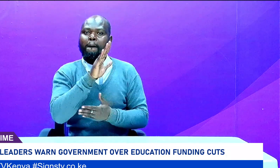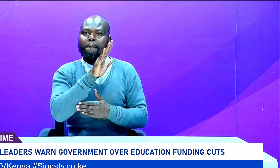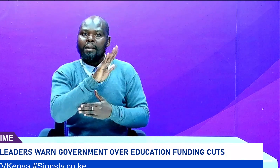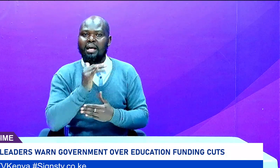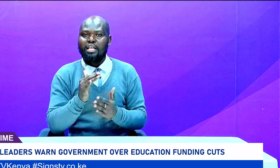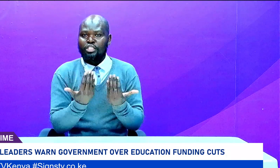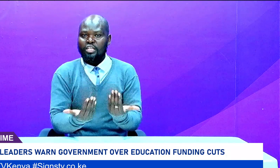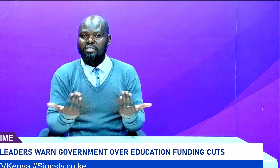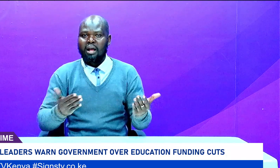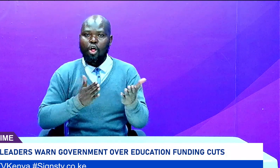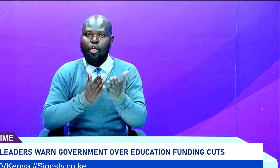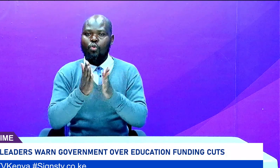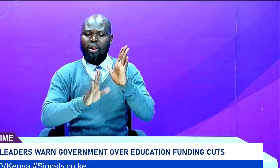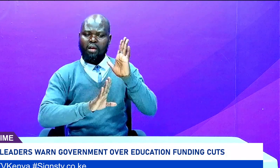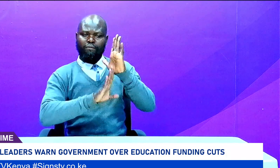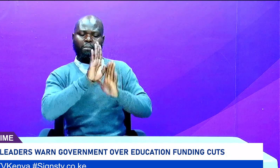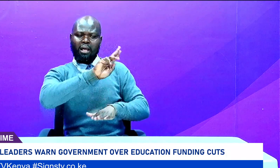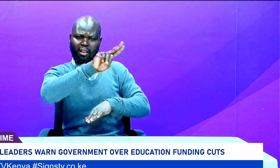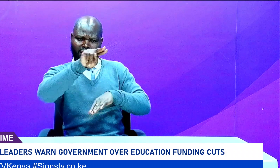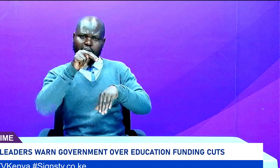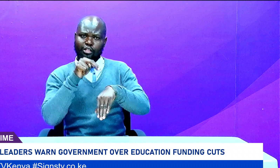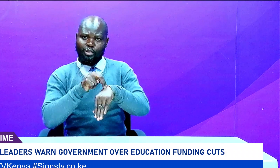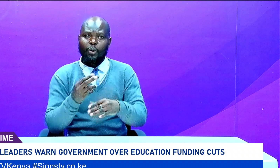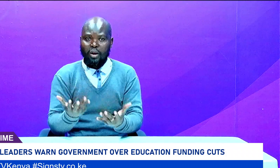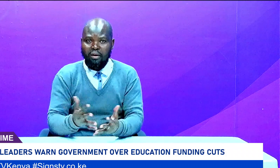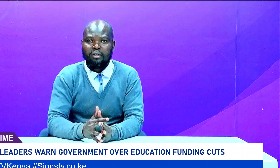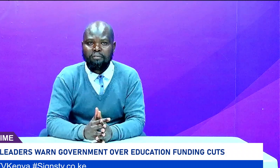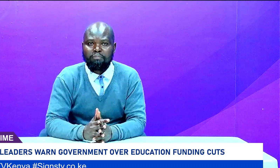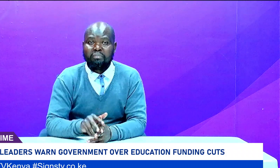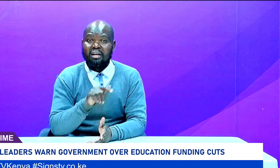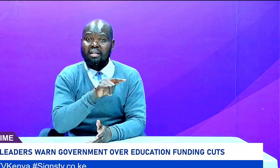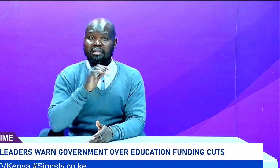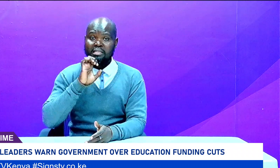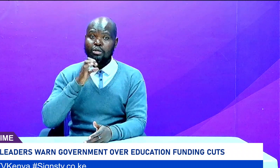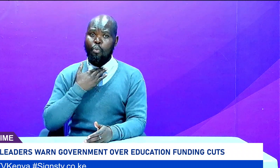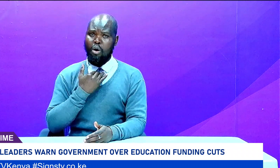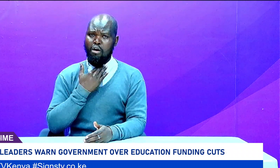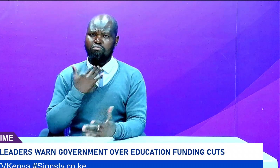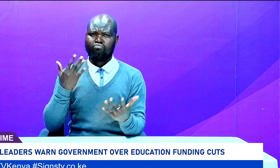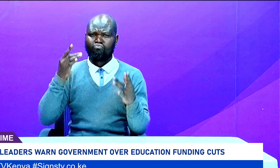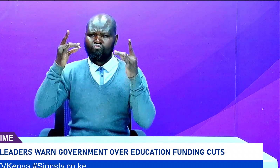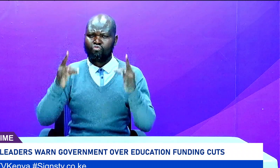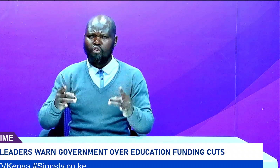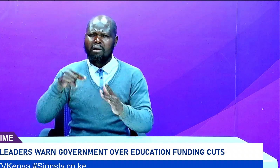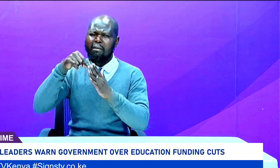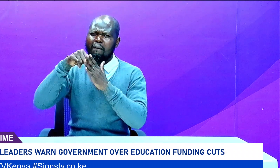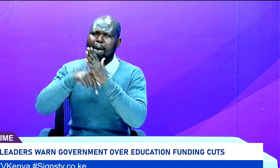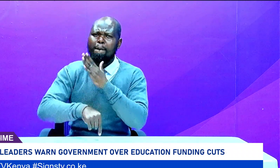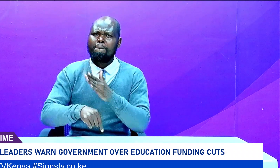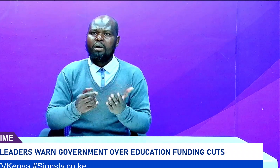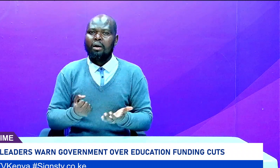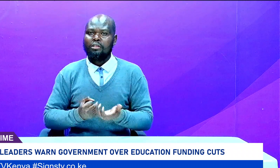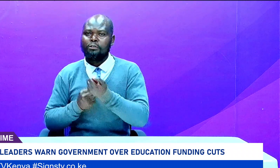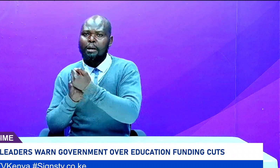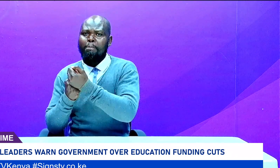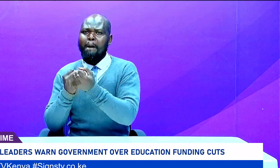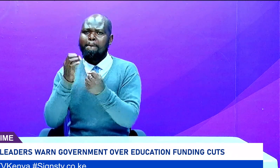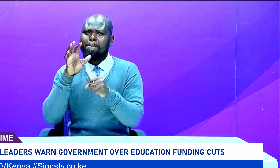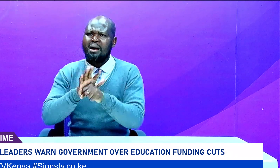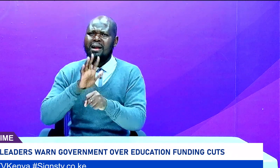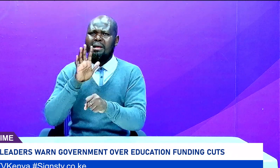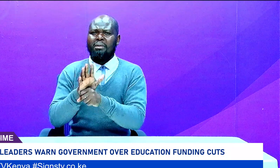education. Omogeni urged the government to reconsider its stance, saying education remains a critical pillar